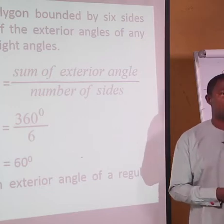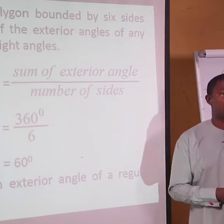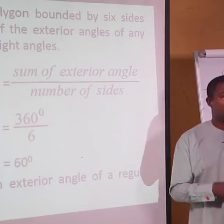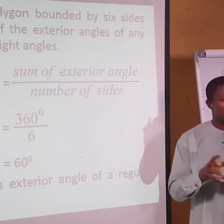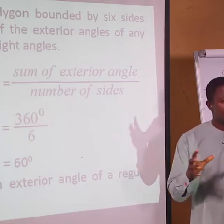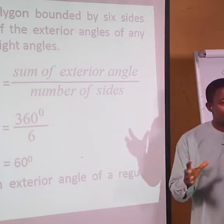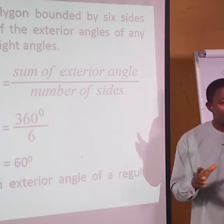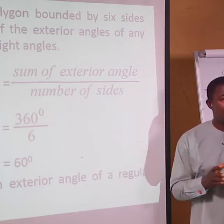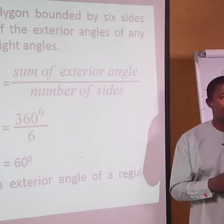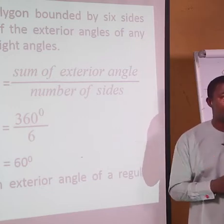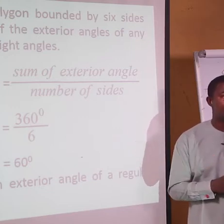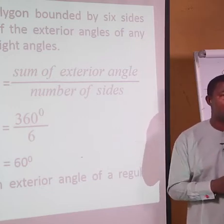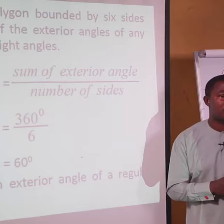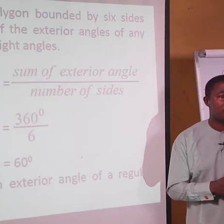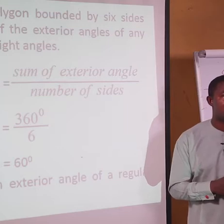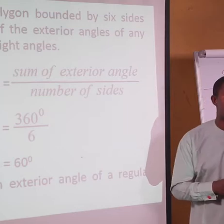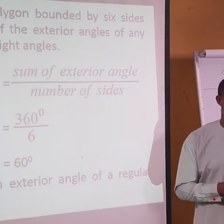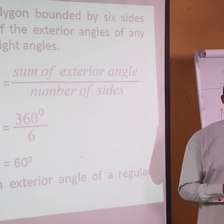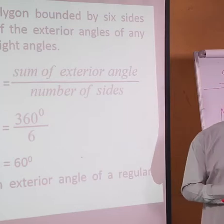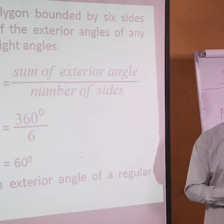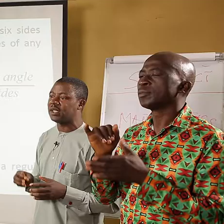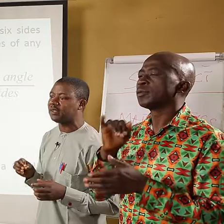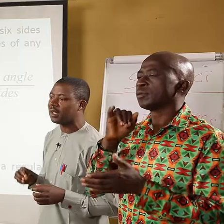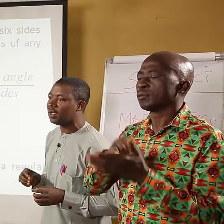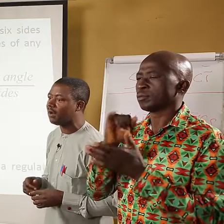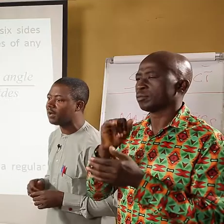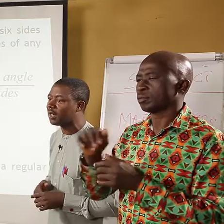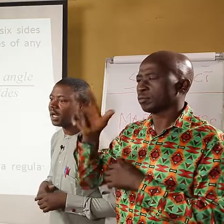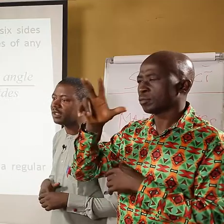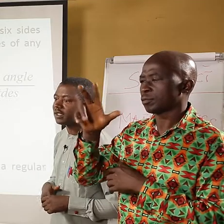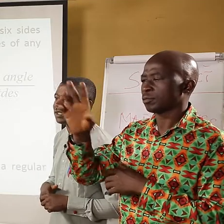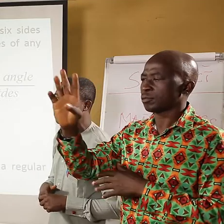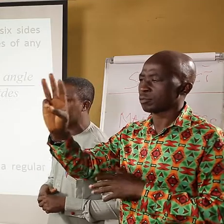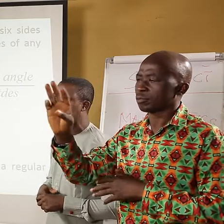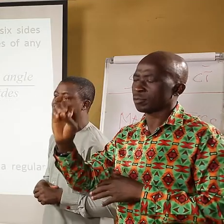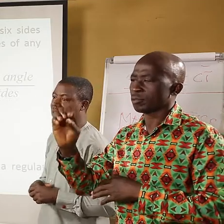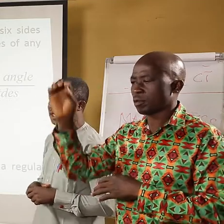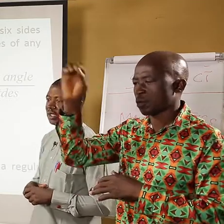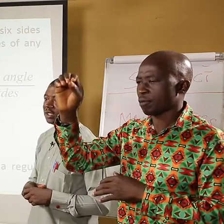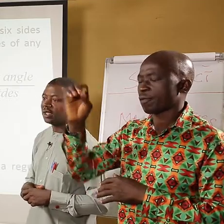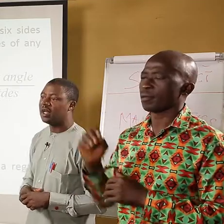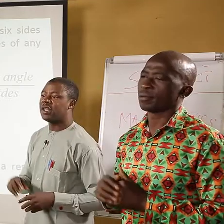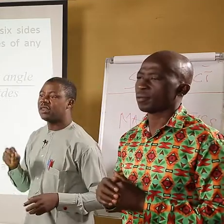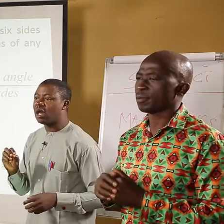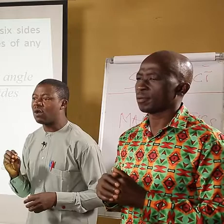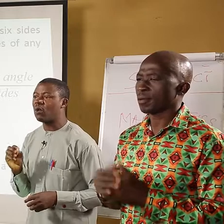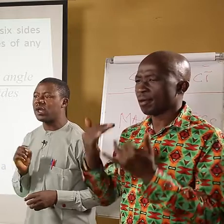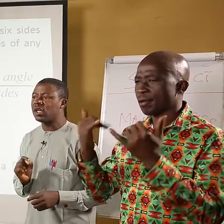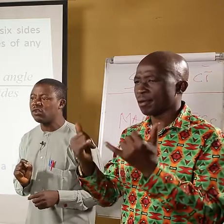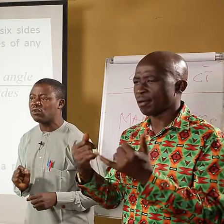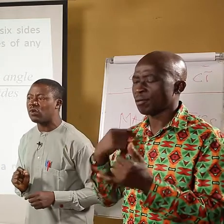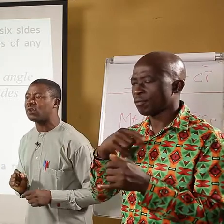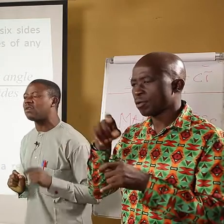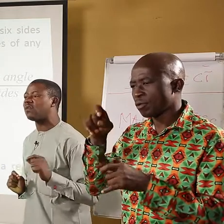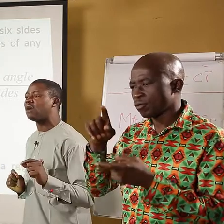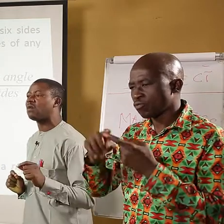definition, that the sum of exterior angle of any polygon is 360 degrees. Now, we